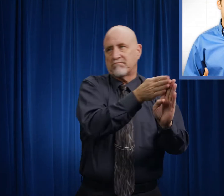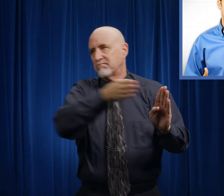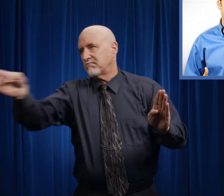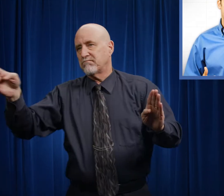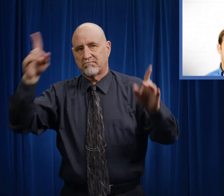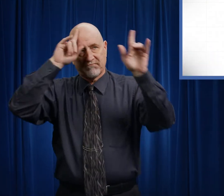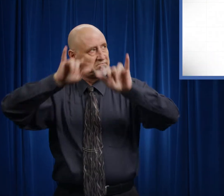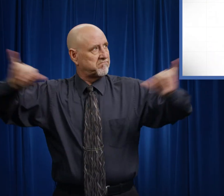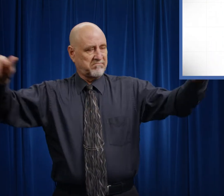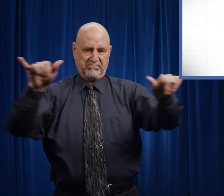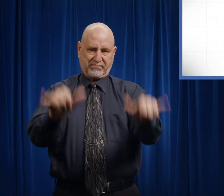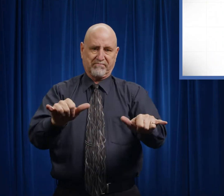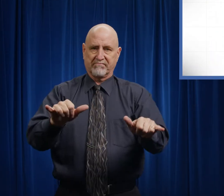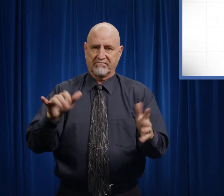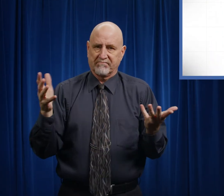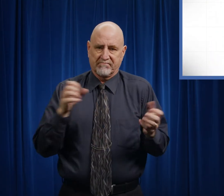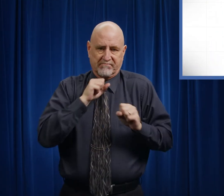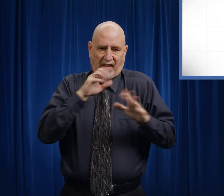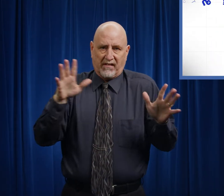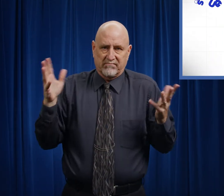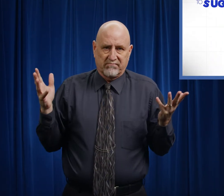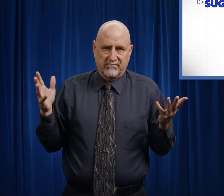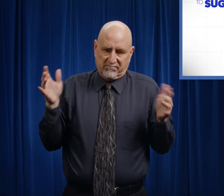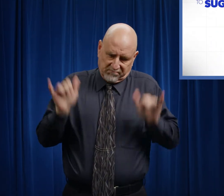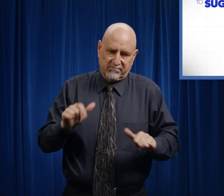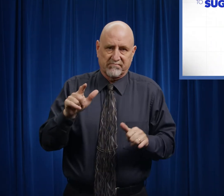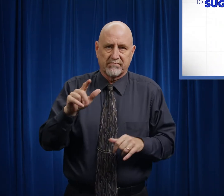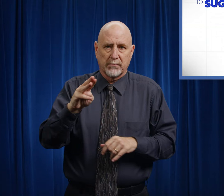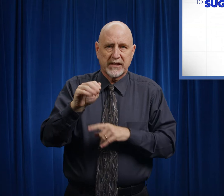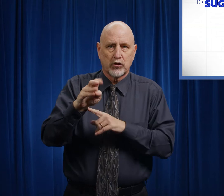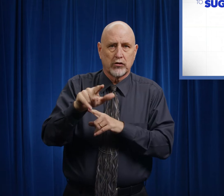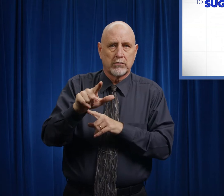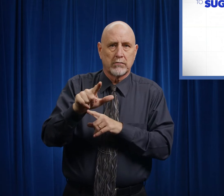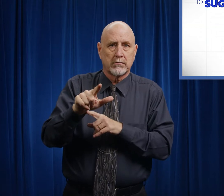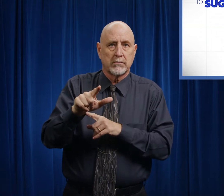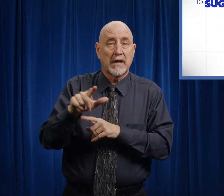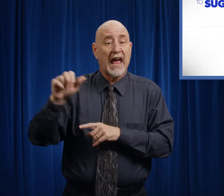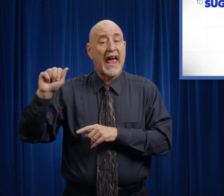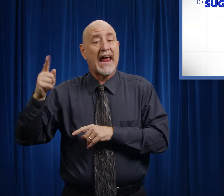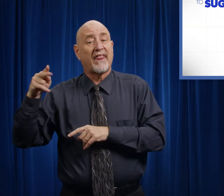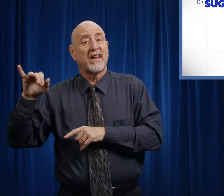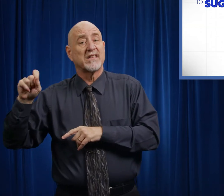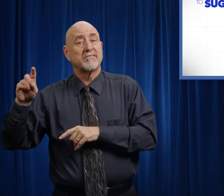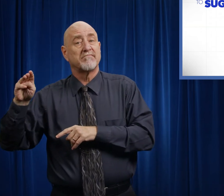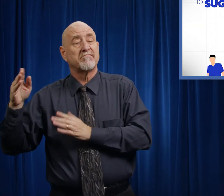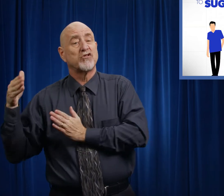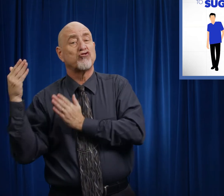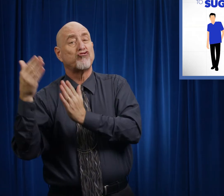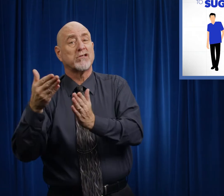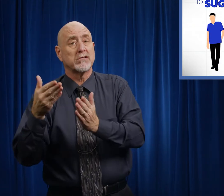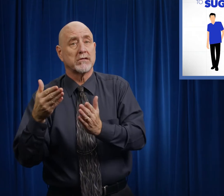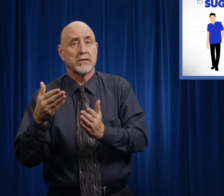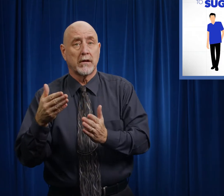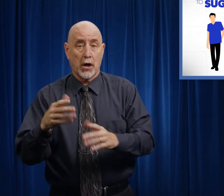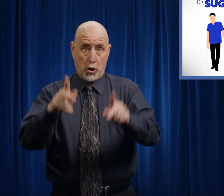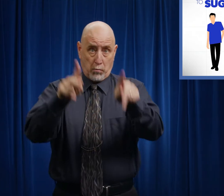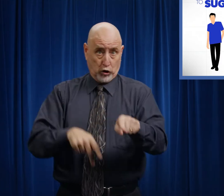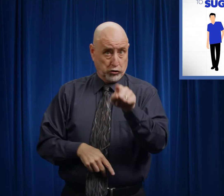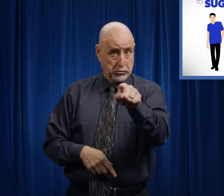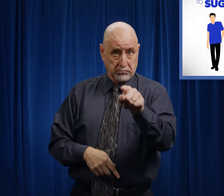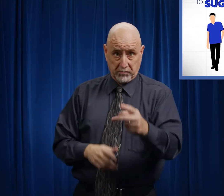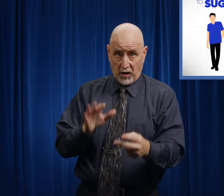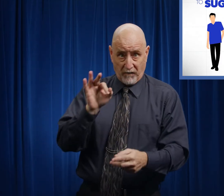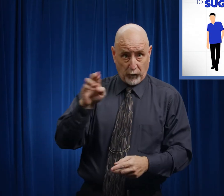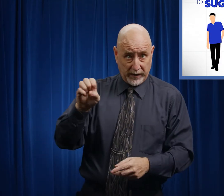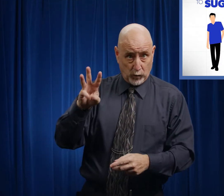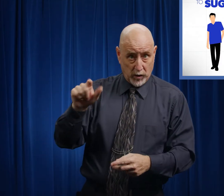ever will be. Because of that, atheism has to suggest that you as a person don't really